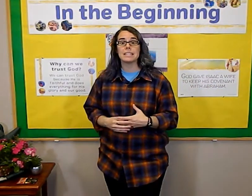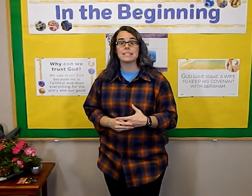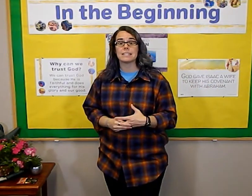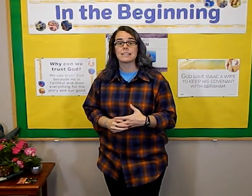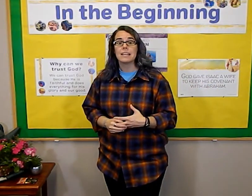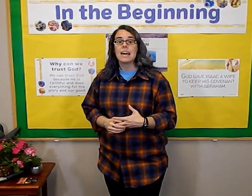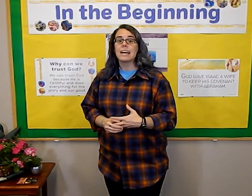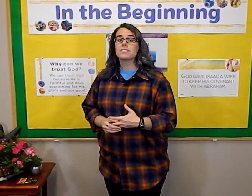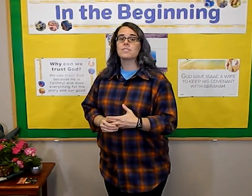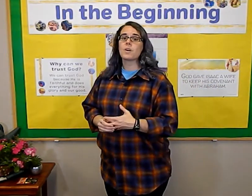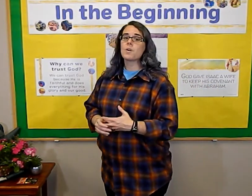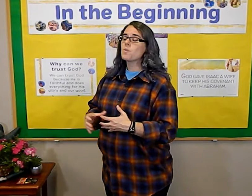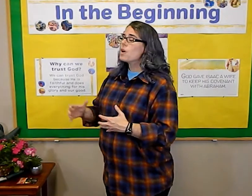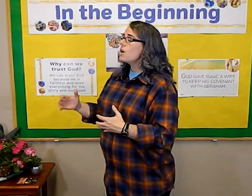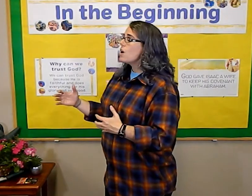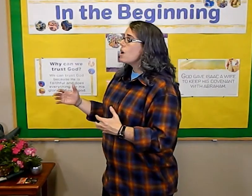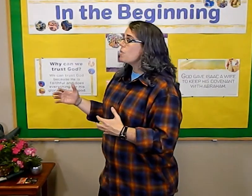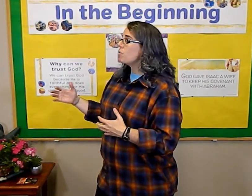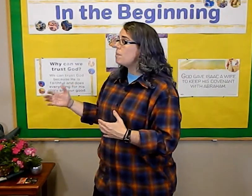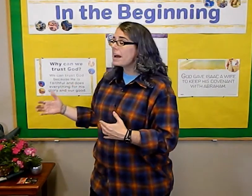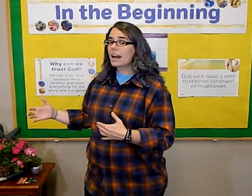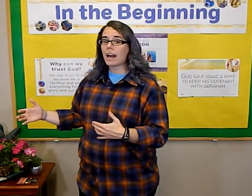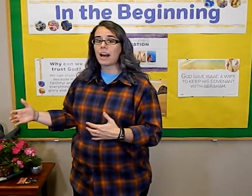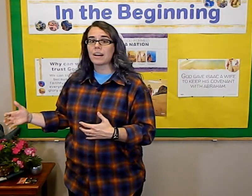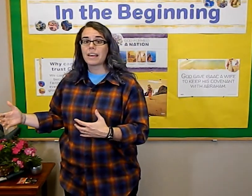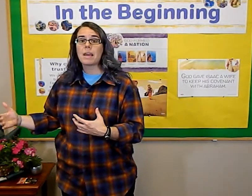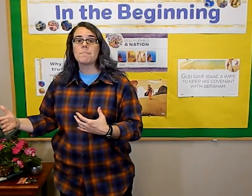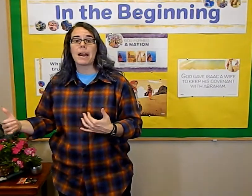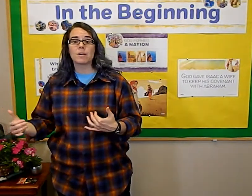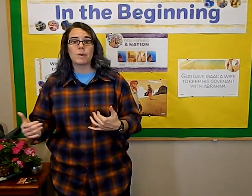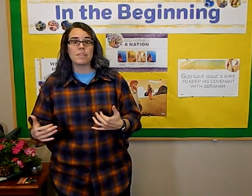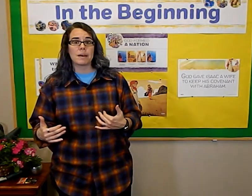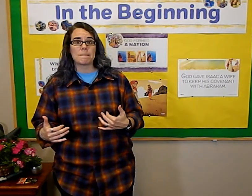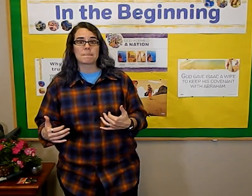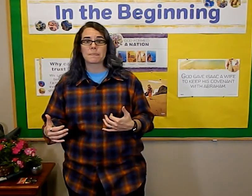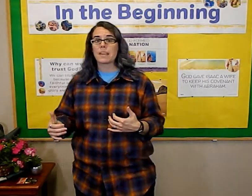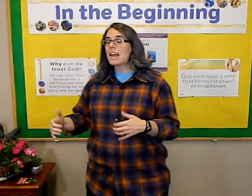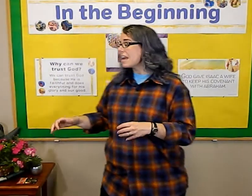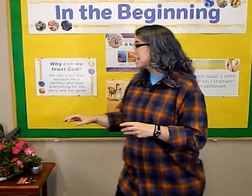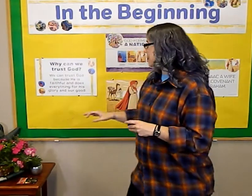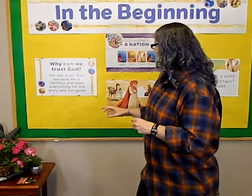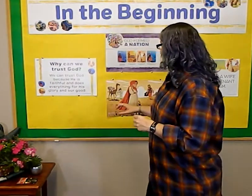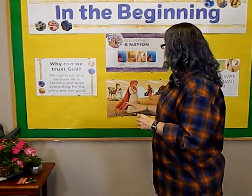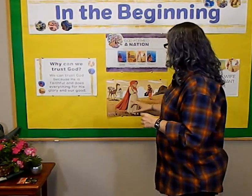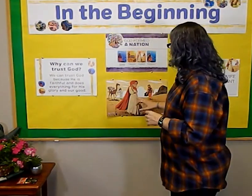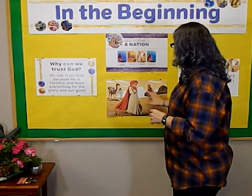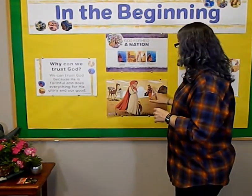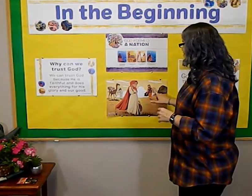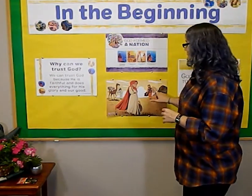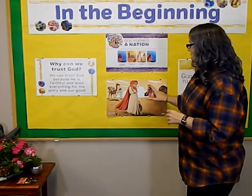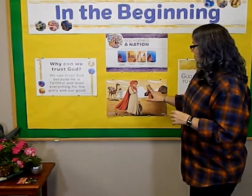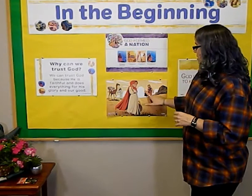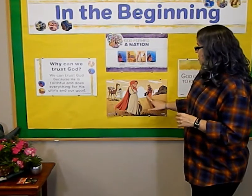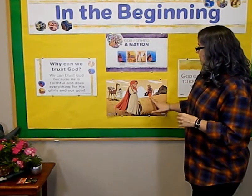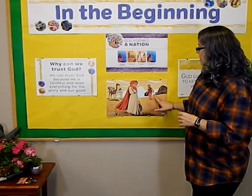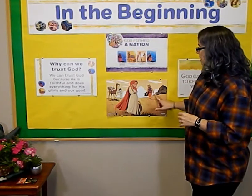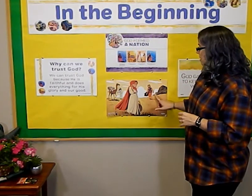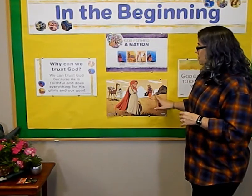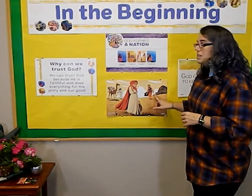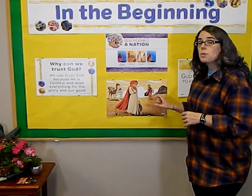agrees. And so Rebekah came back with him. And Isaac, here's Isaac, was out working